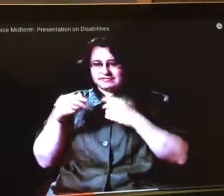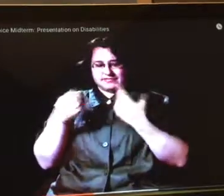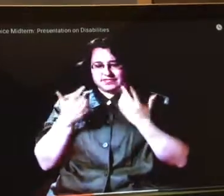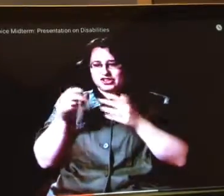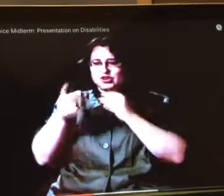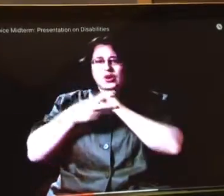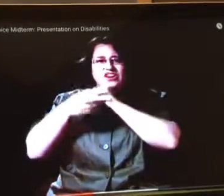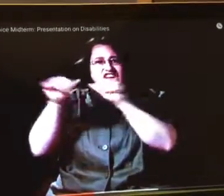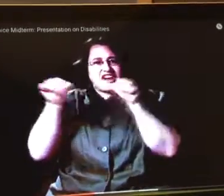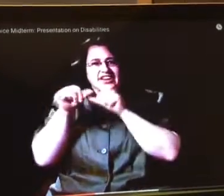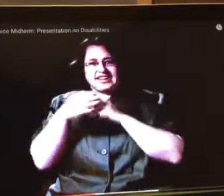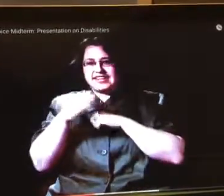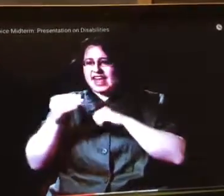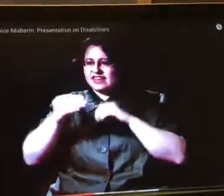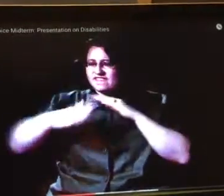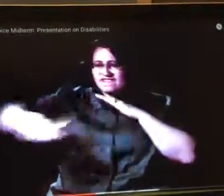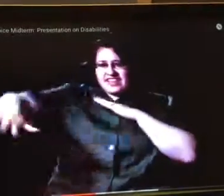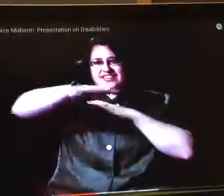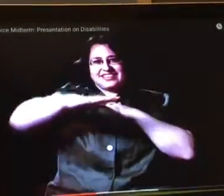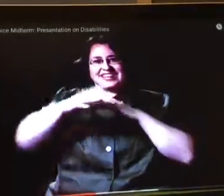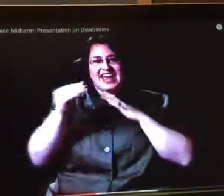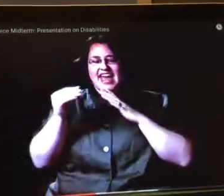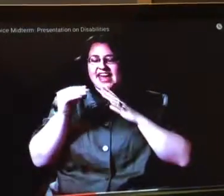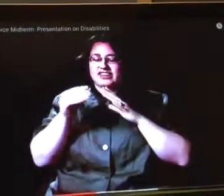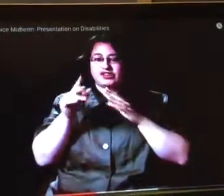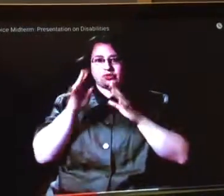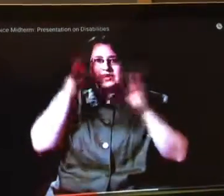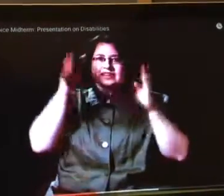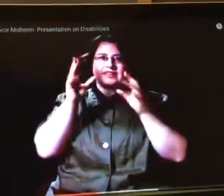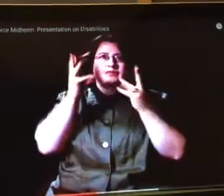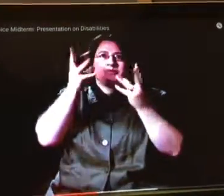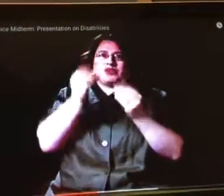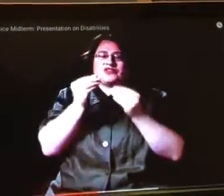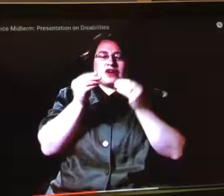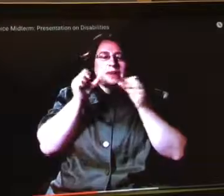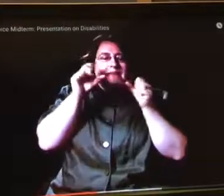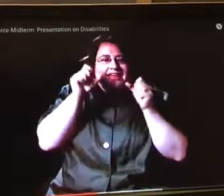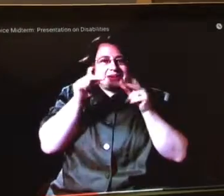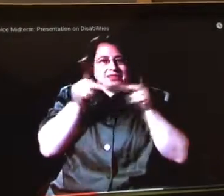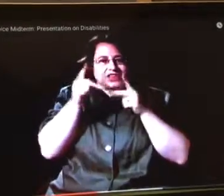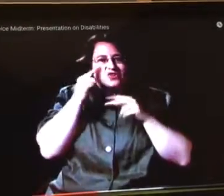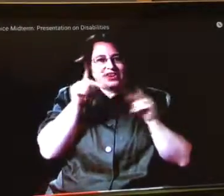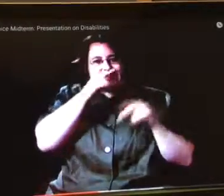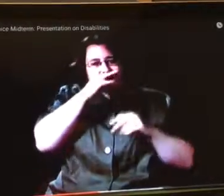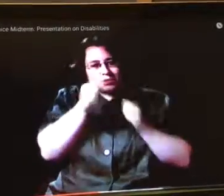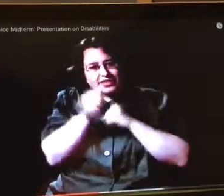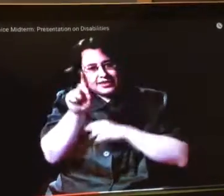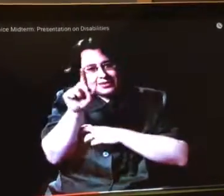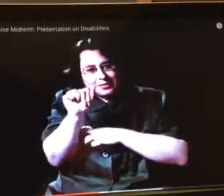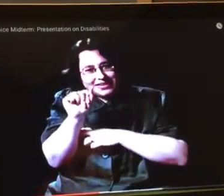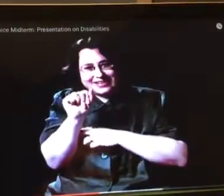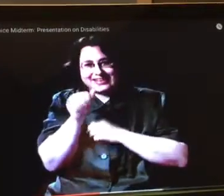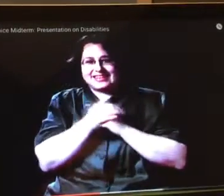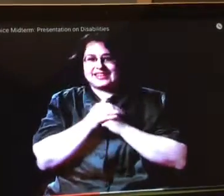About the barn and the storage area in the field, and it really is a beautiful place for kids with